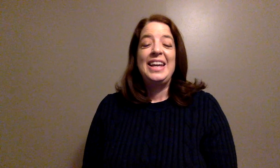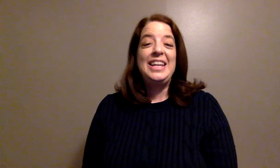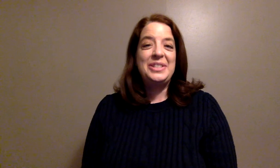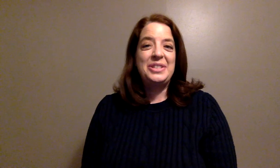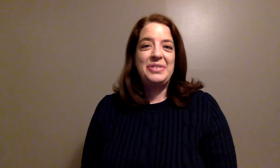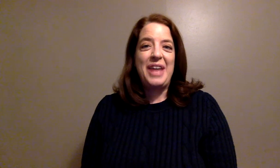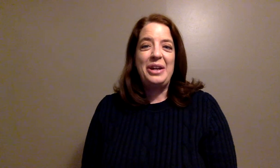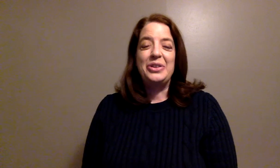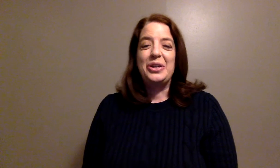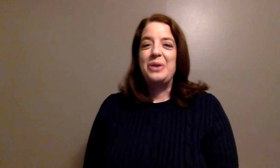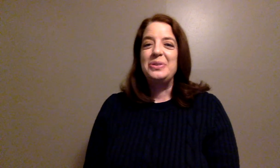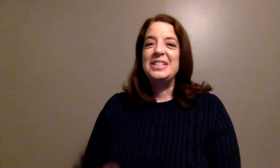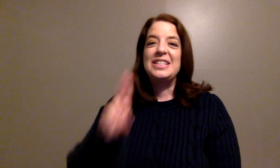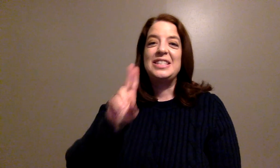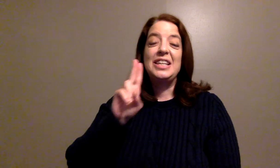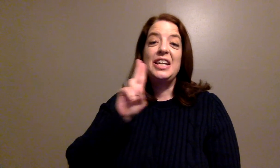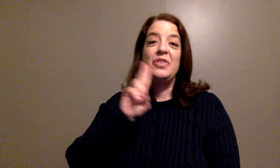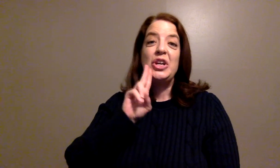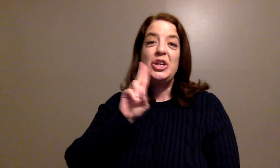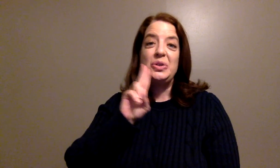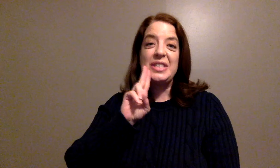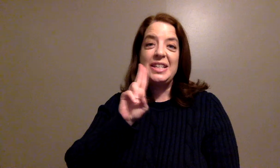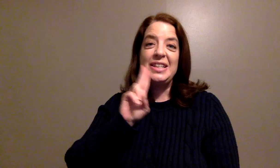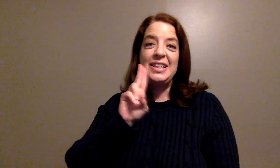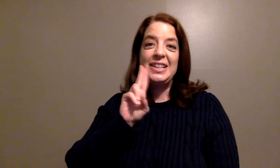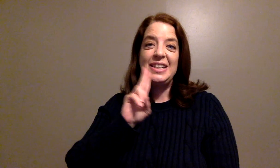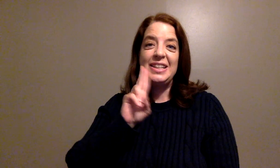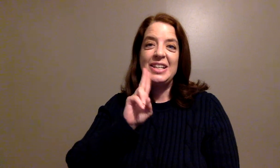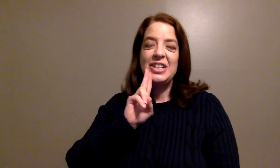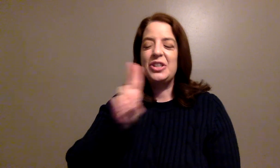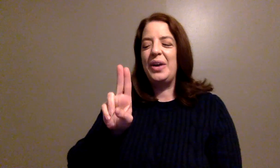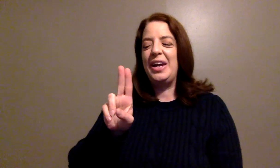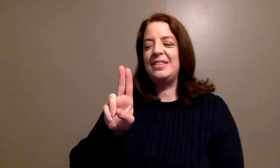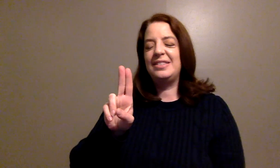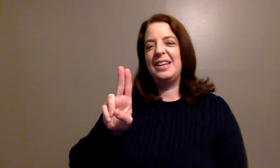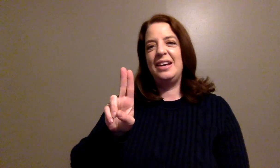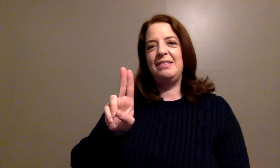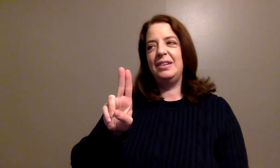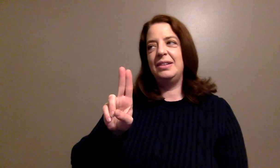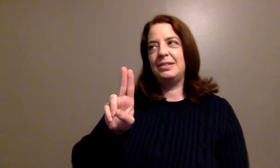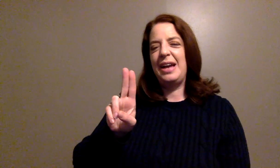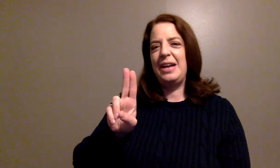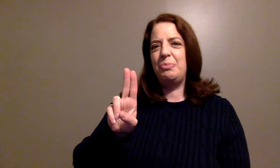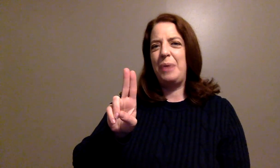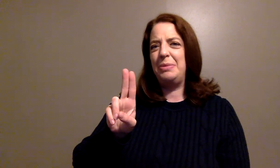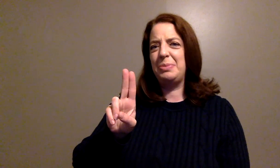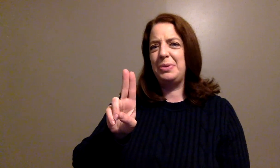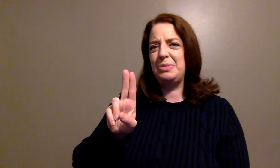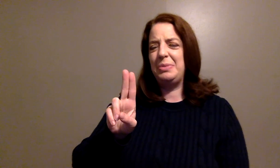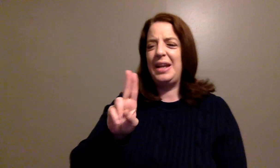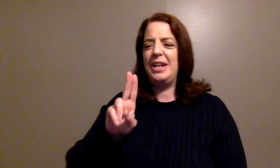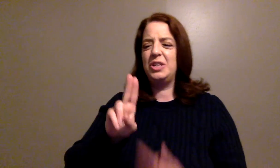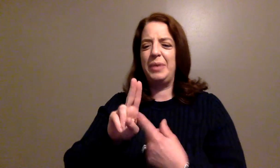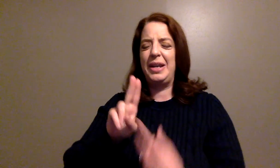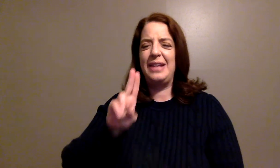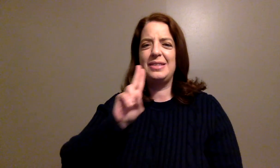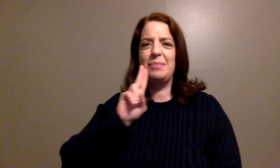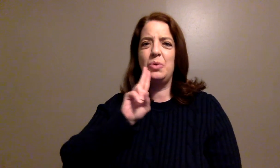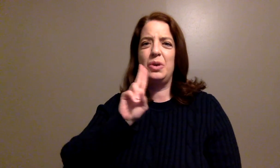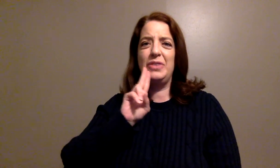East of that on the coast is the city of Houston. So it's kind of probably supposed to be an H, but it ends up more of a